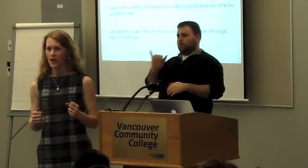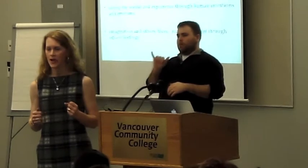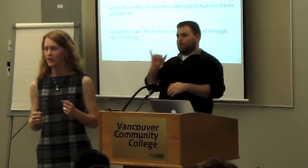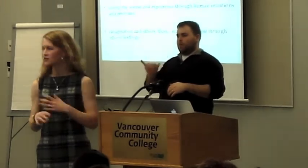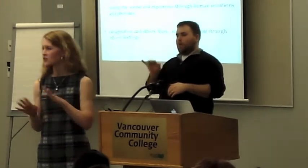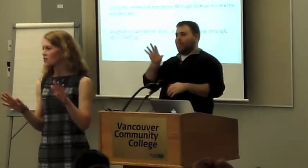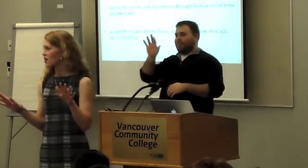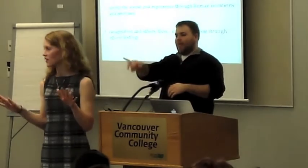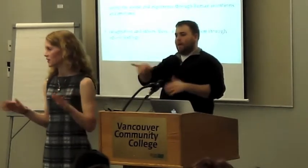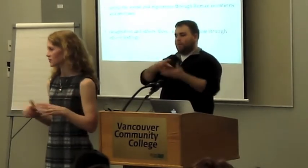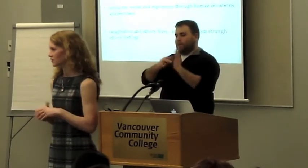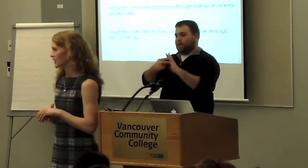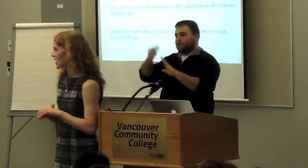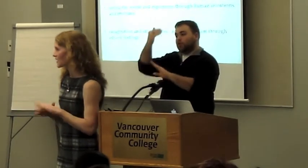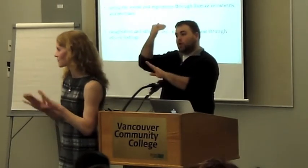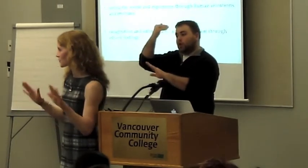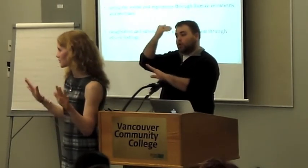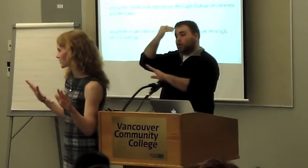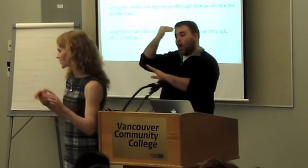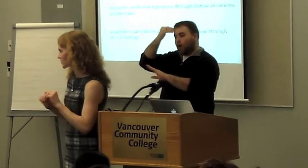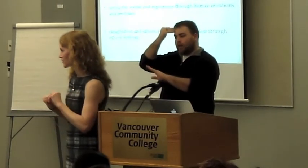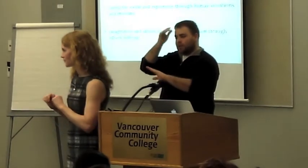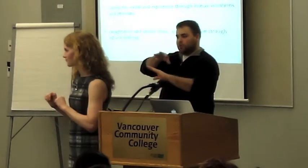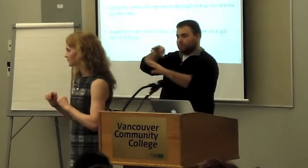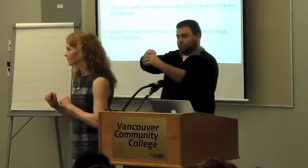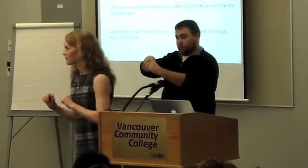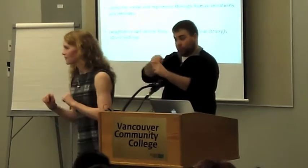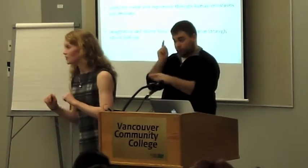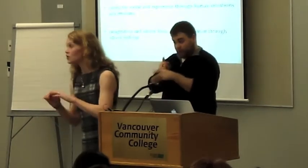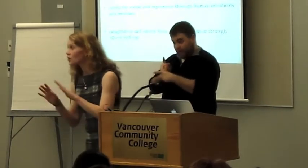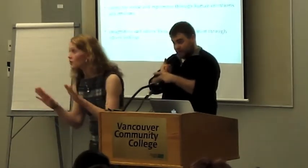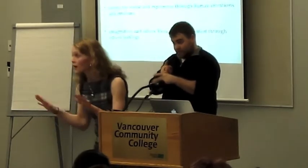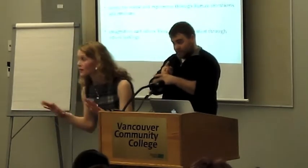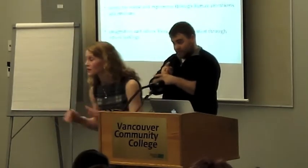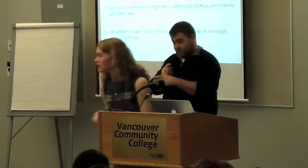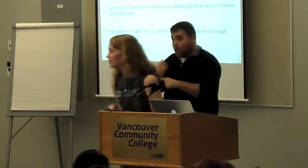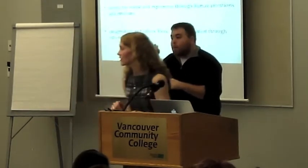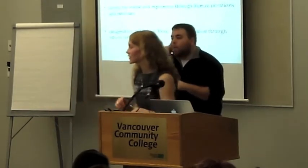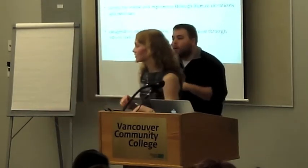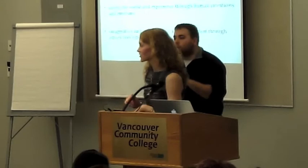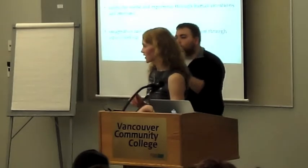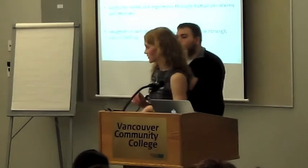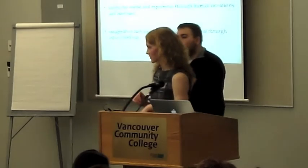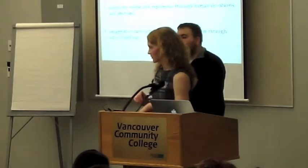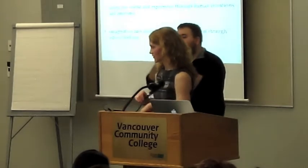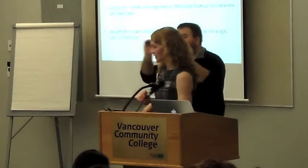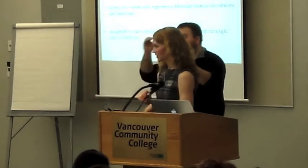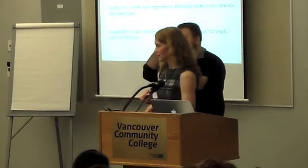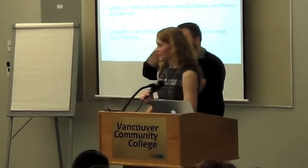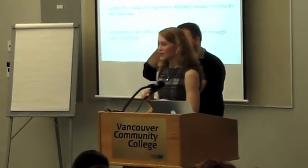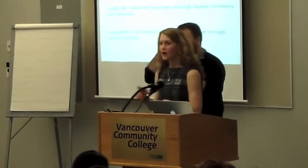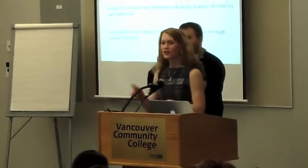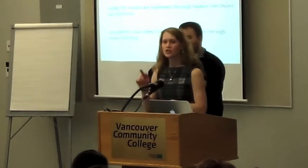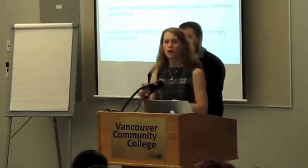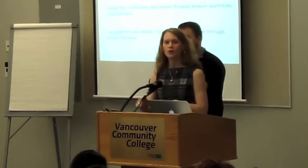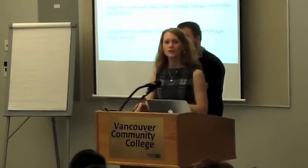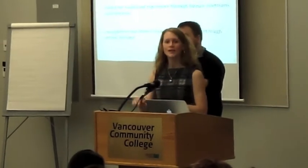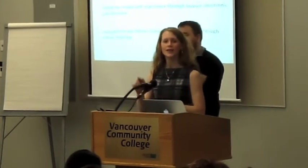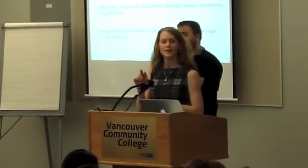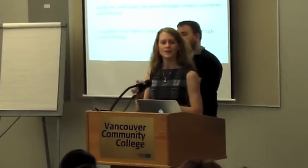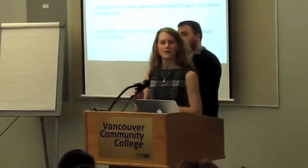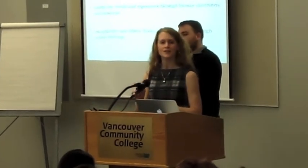knowledge. There's no knowledge in any of those books. There's no knowledge on the internet.